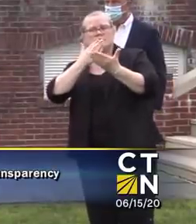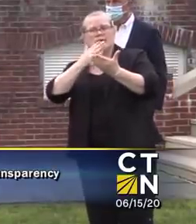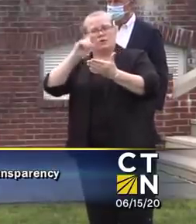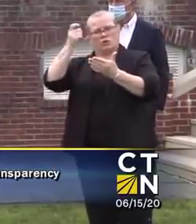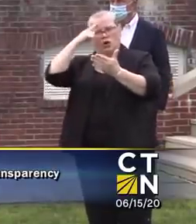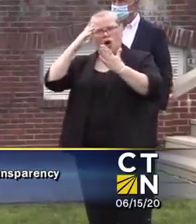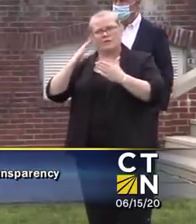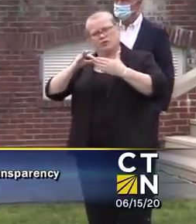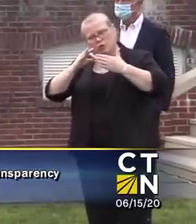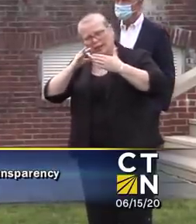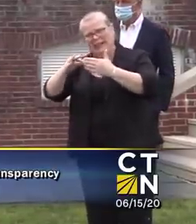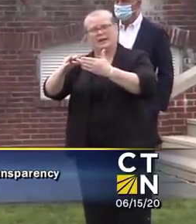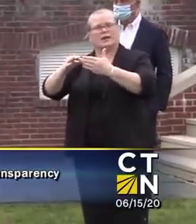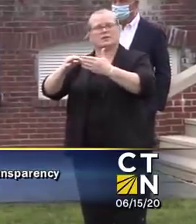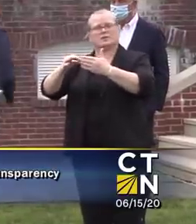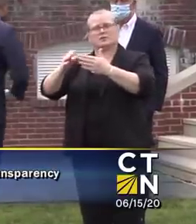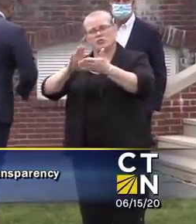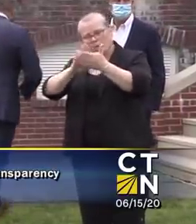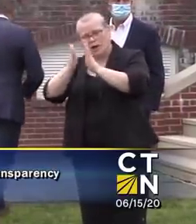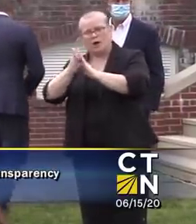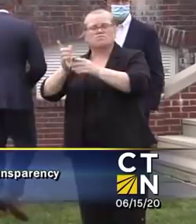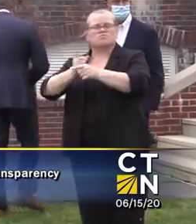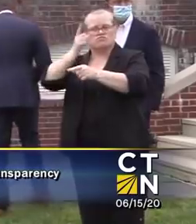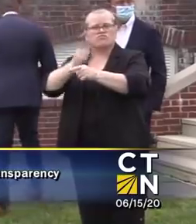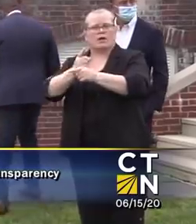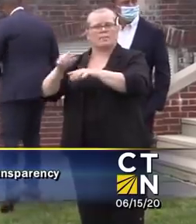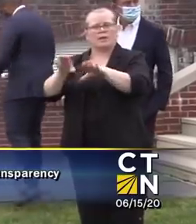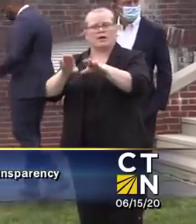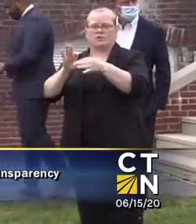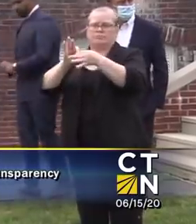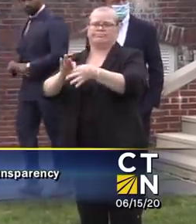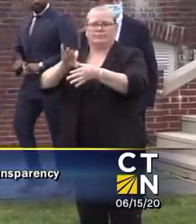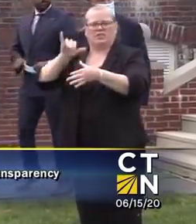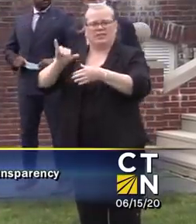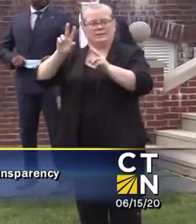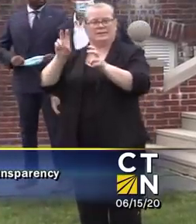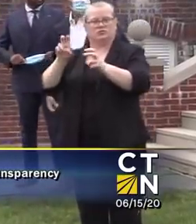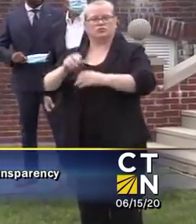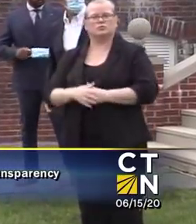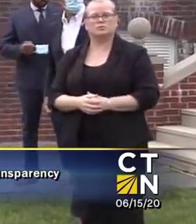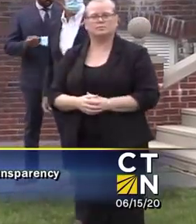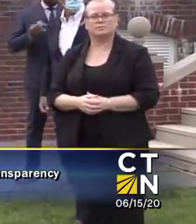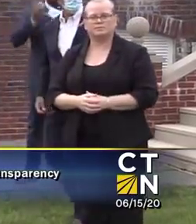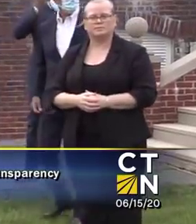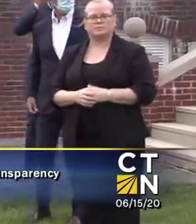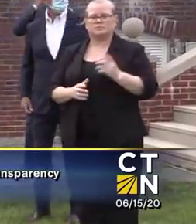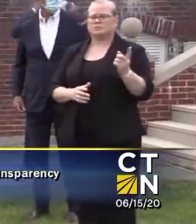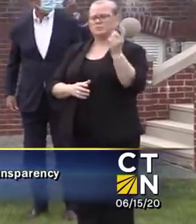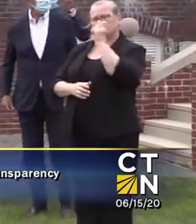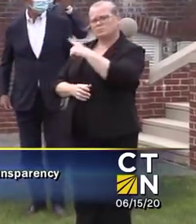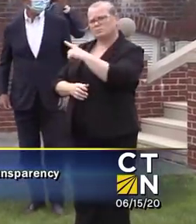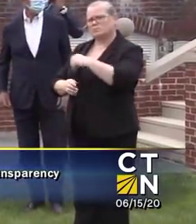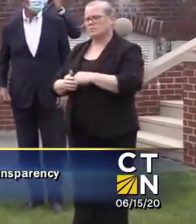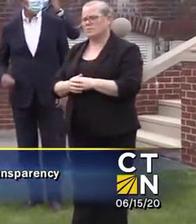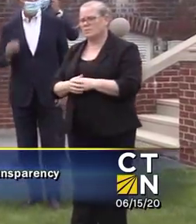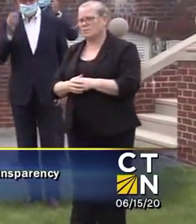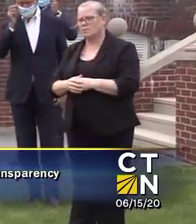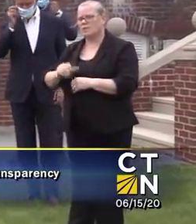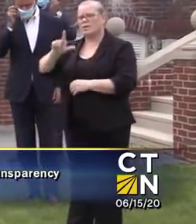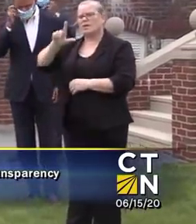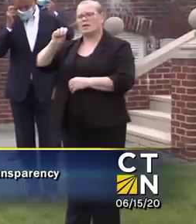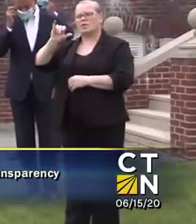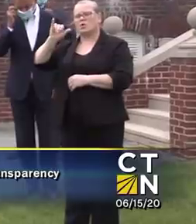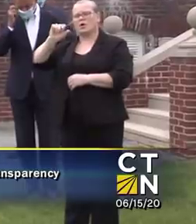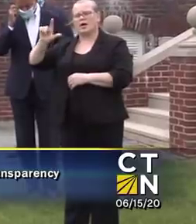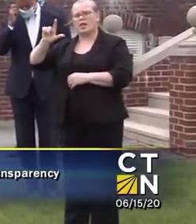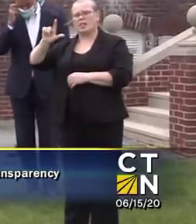of righteousness in this issue. Governor, have you taken advice from the loyal opposition on this order,